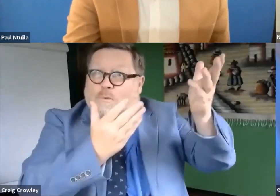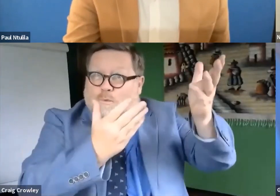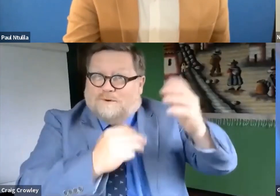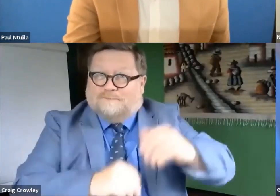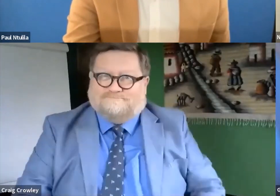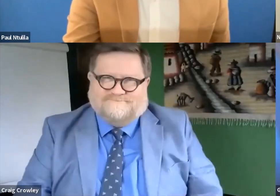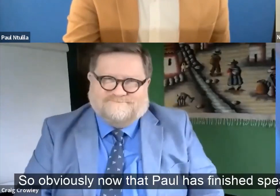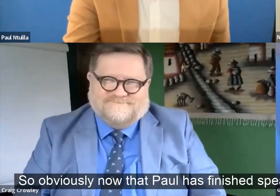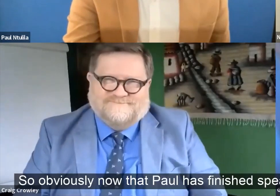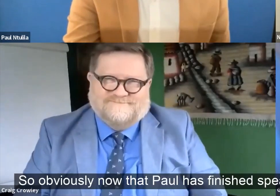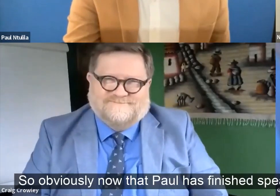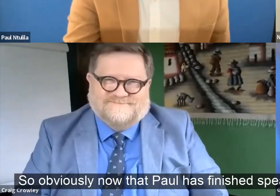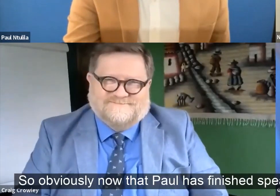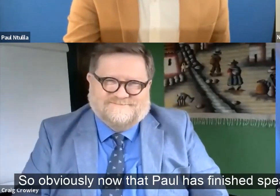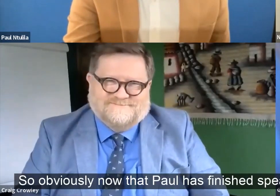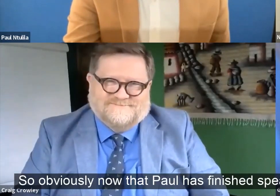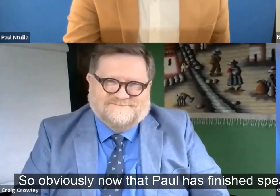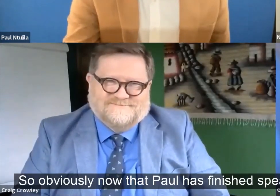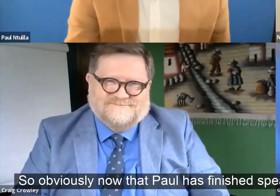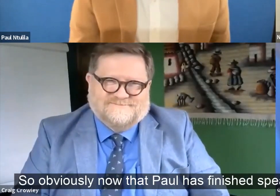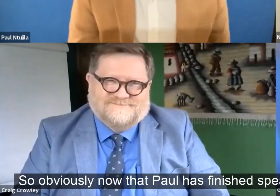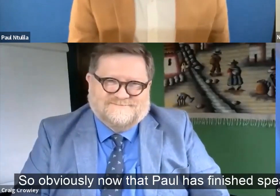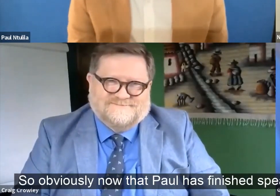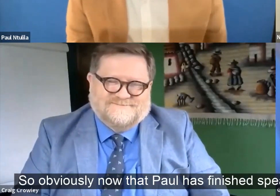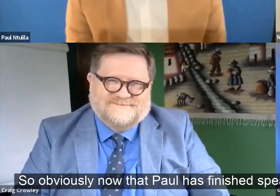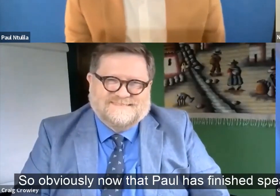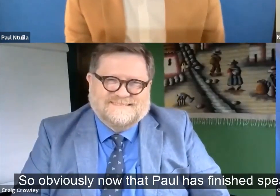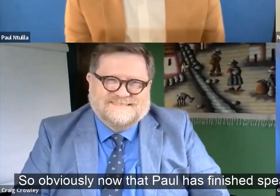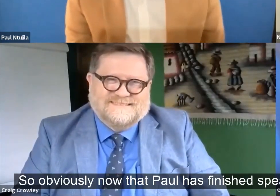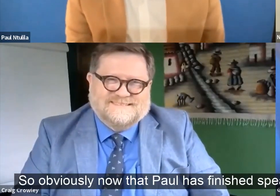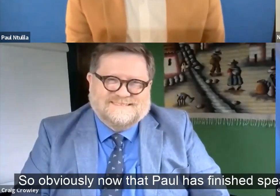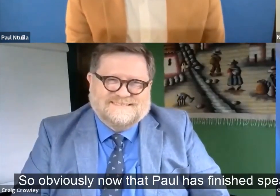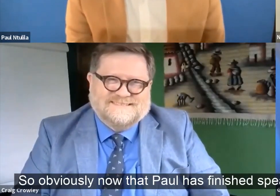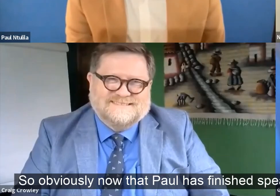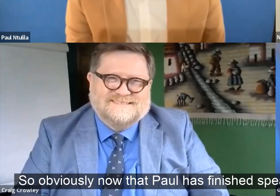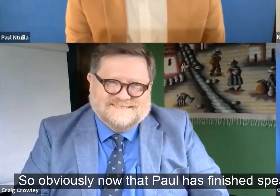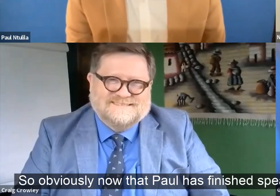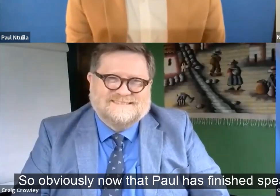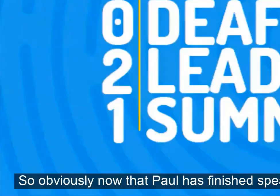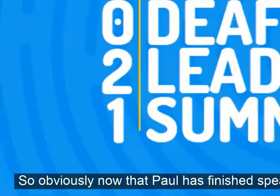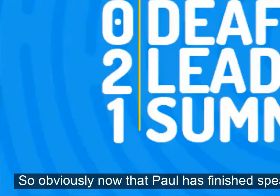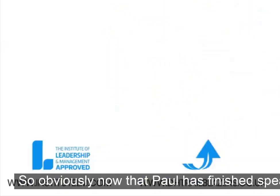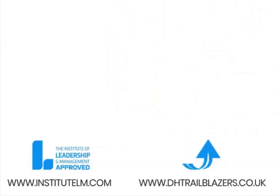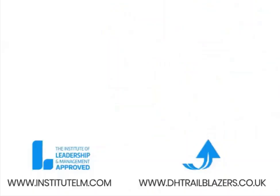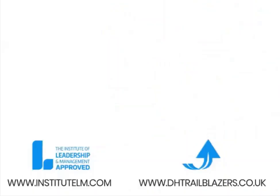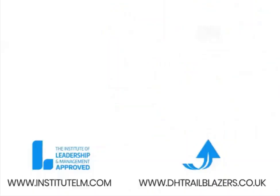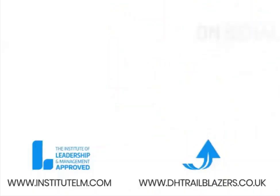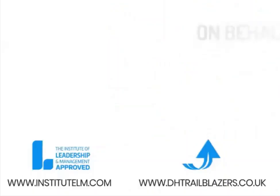So obviously now, if Paul has finished his speech for today, we'll show you the video.